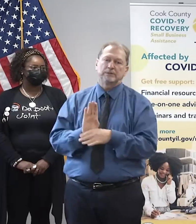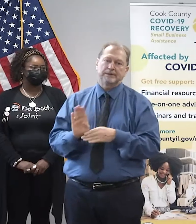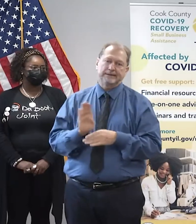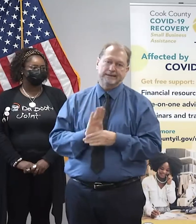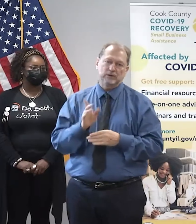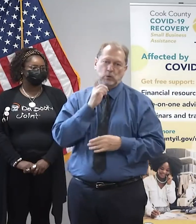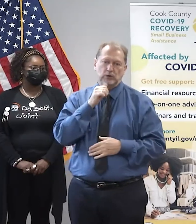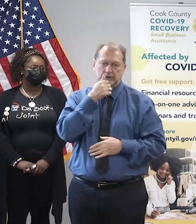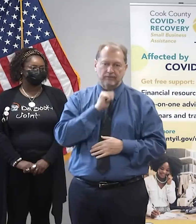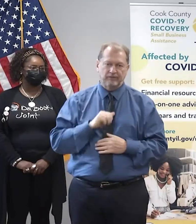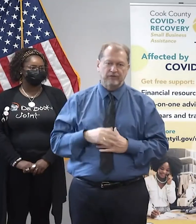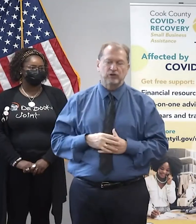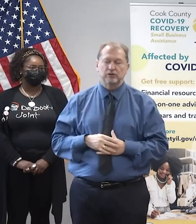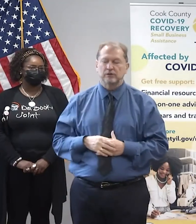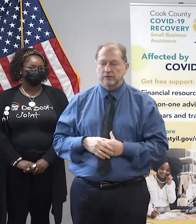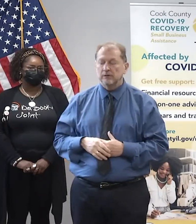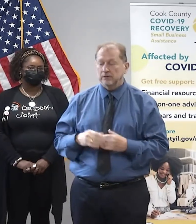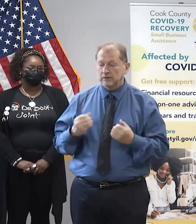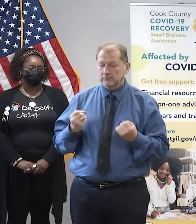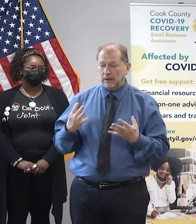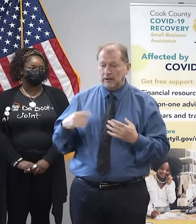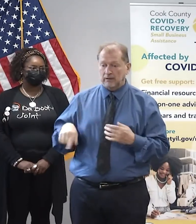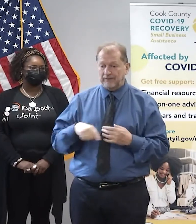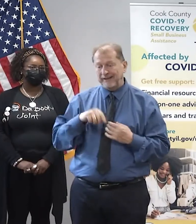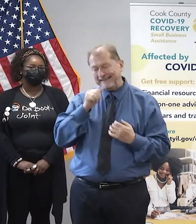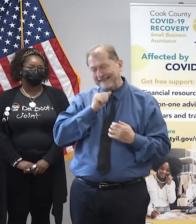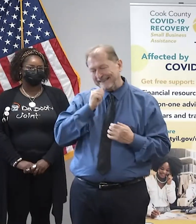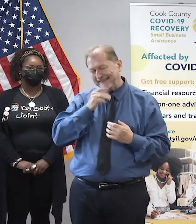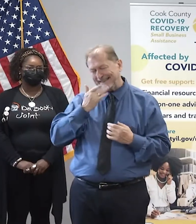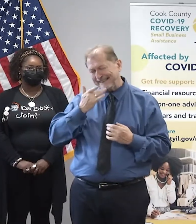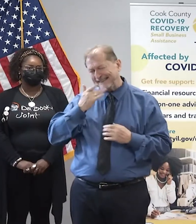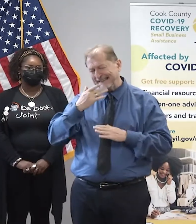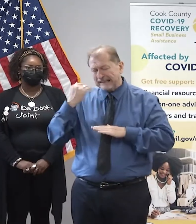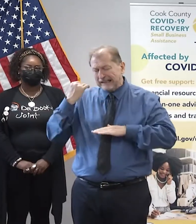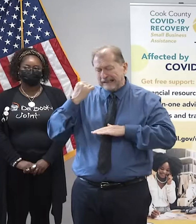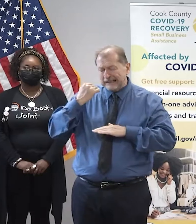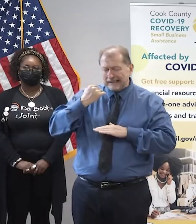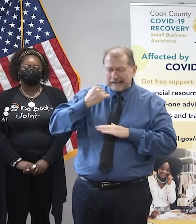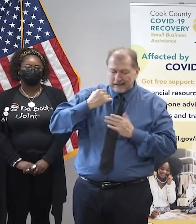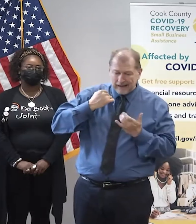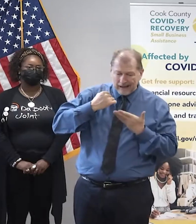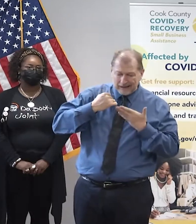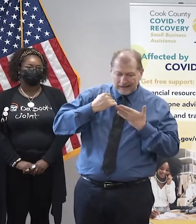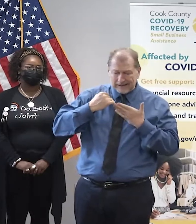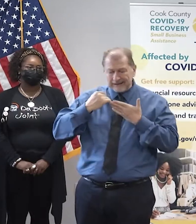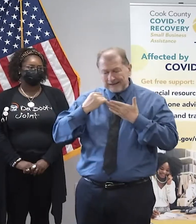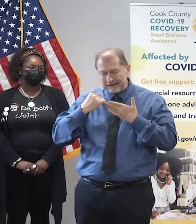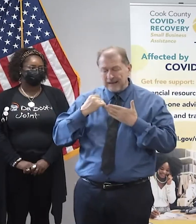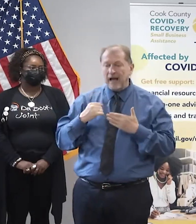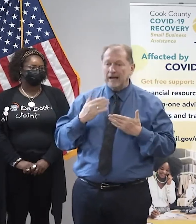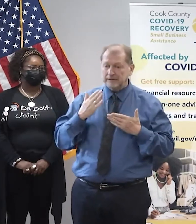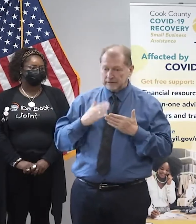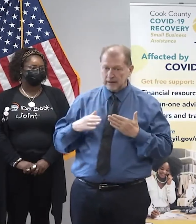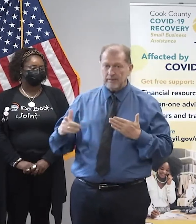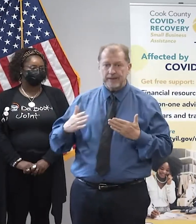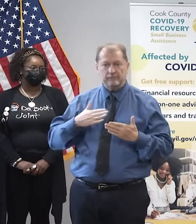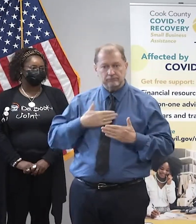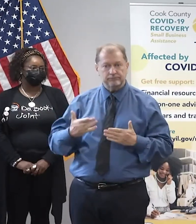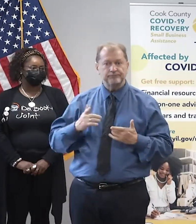Many that brought resiliency during COVID, that were went above and beyond even